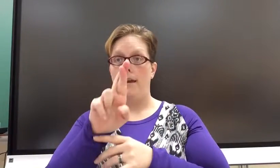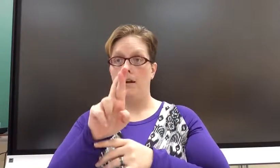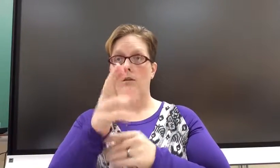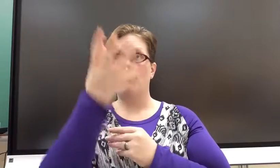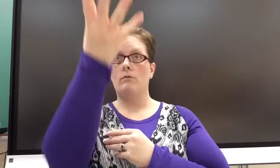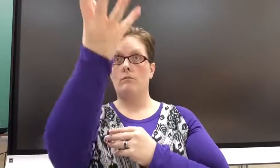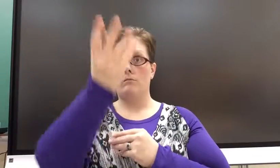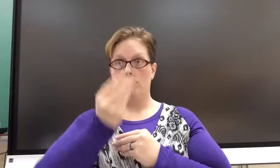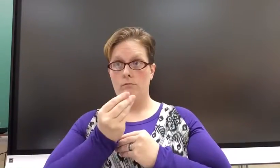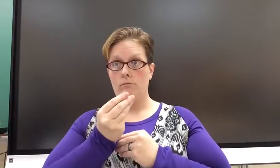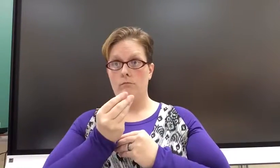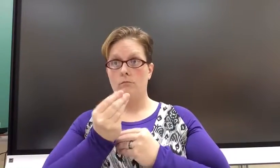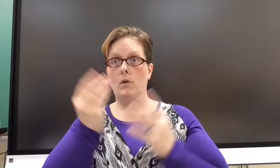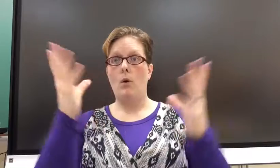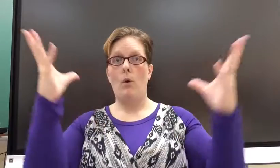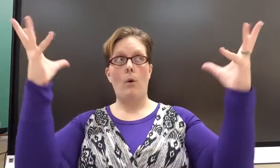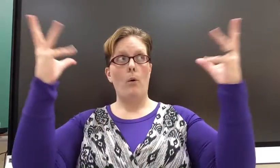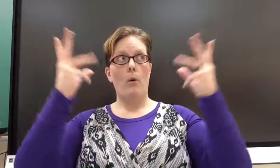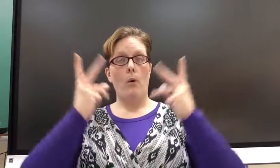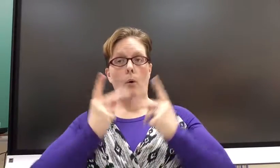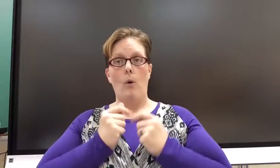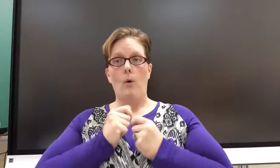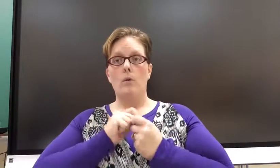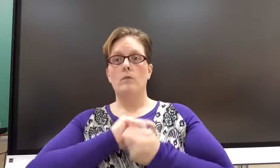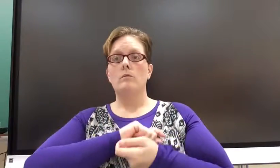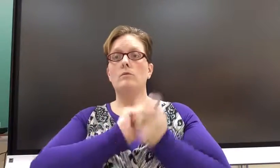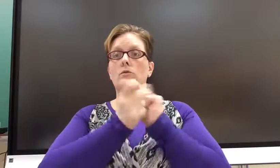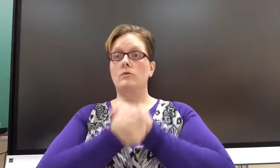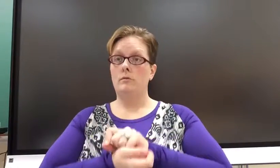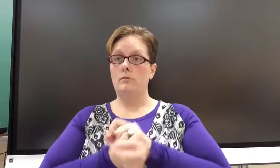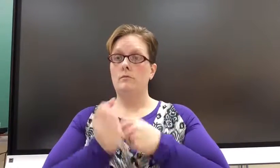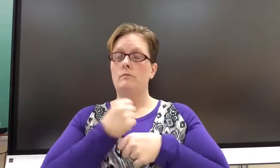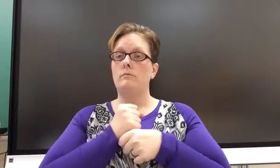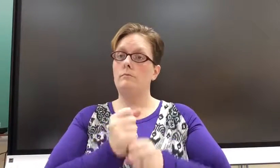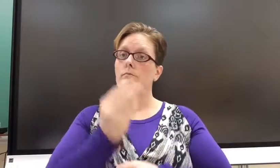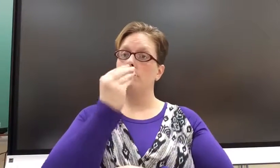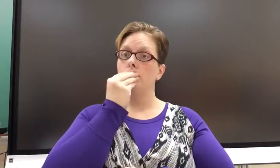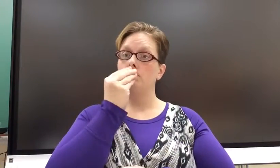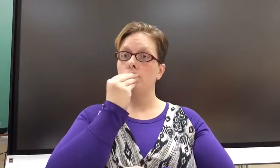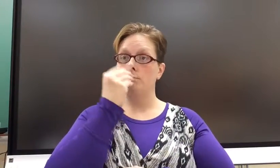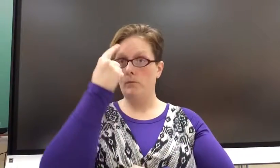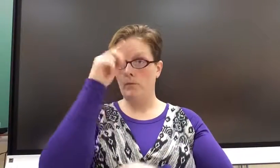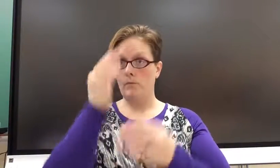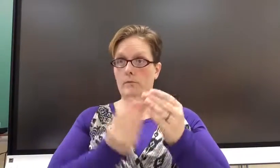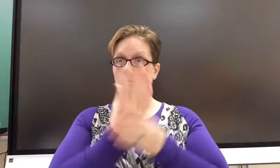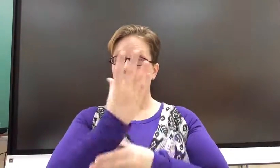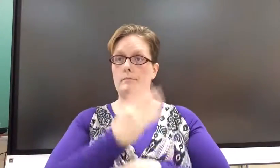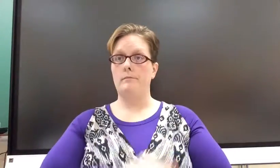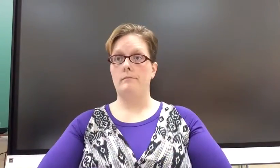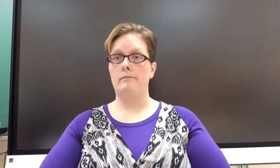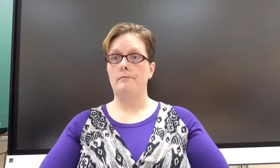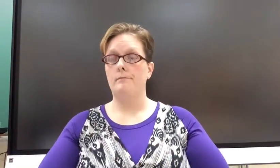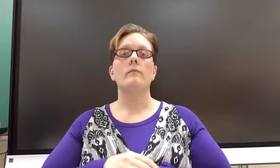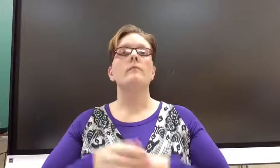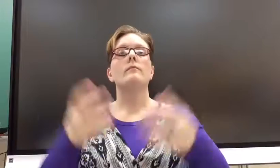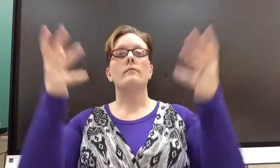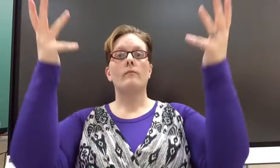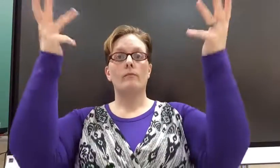and air, they all come together to make energy or food for the plant. That's